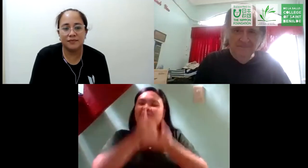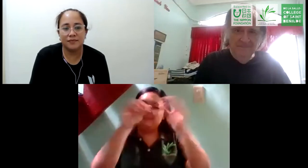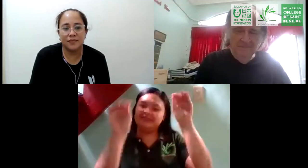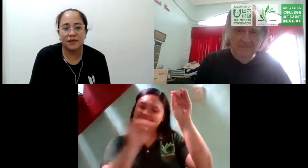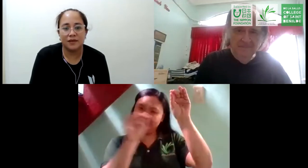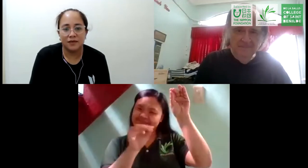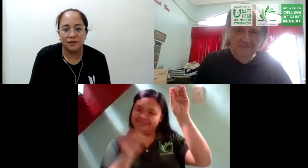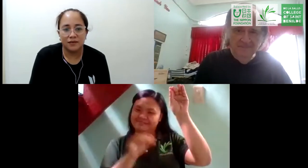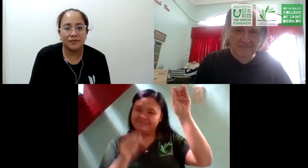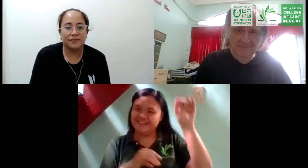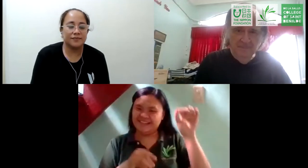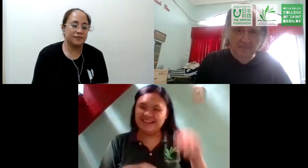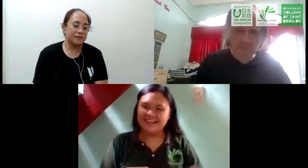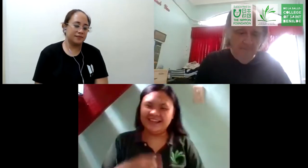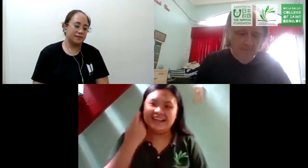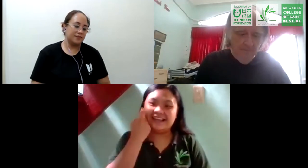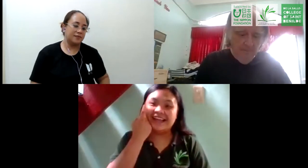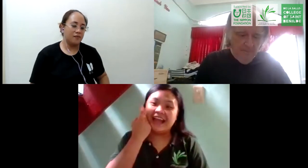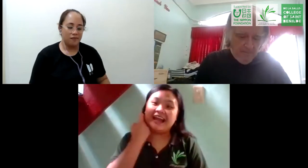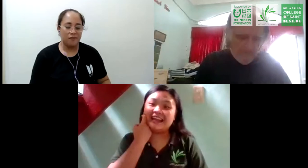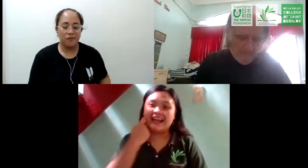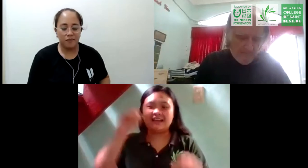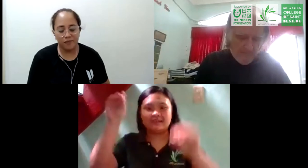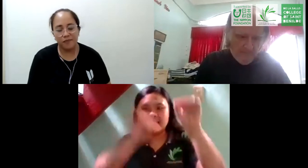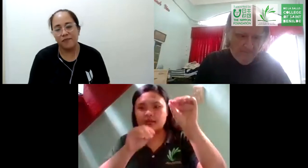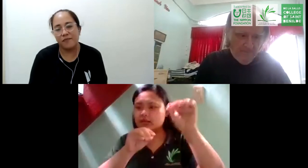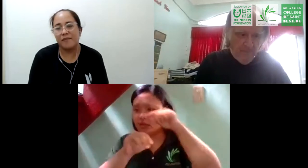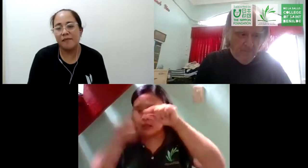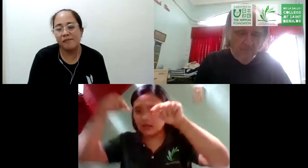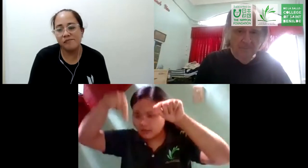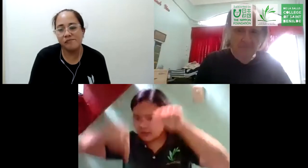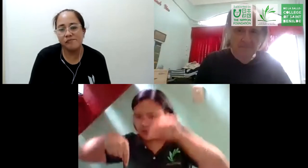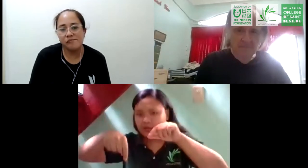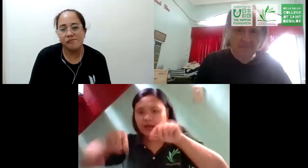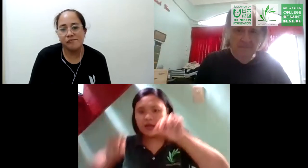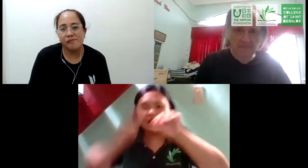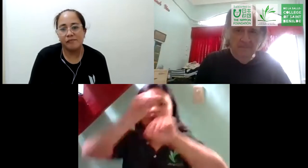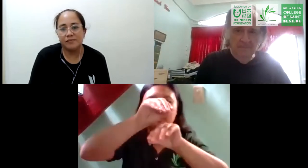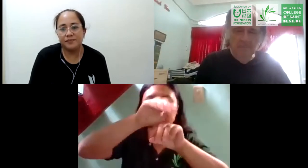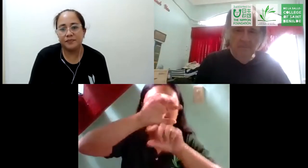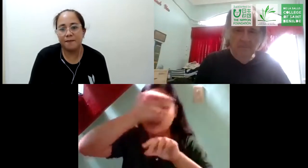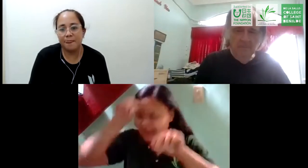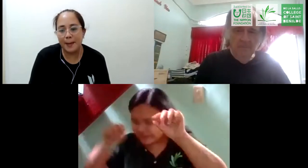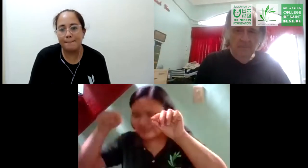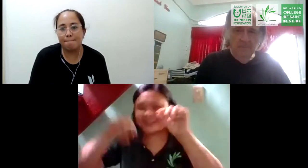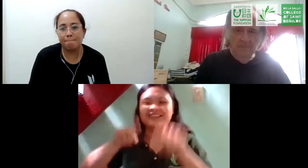share so that we can at least, see what others think. And if,